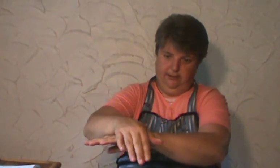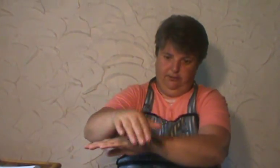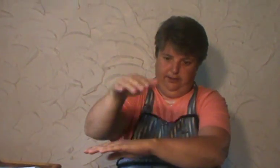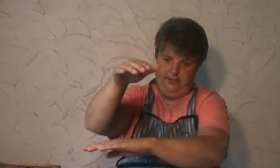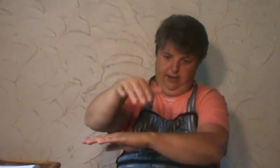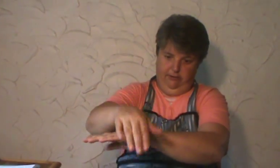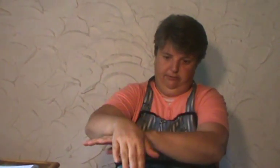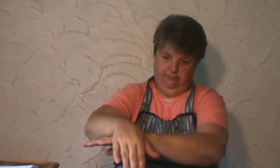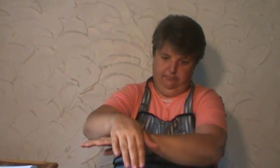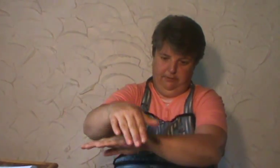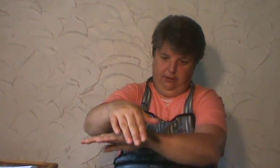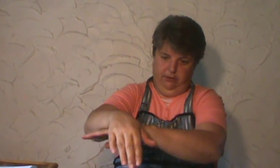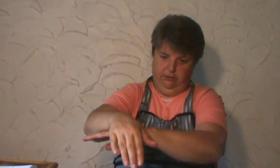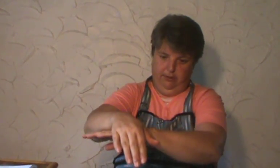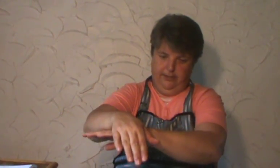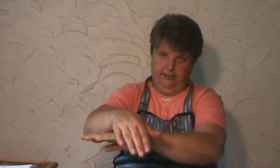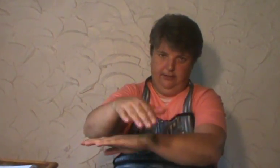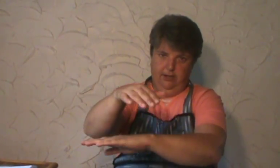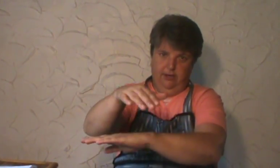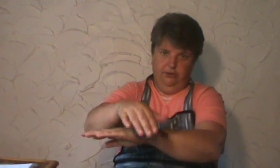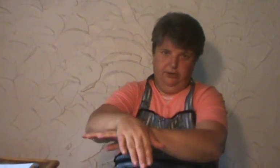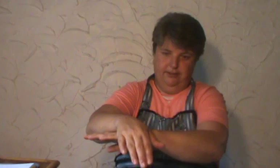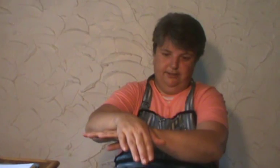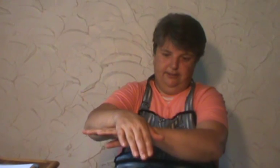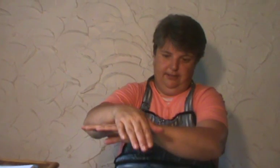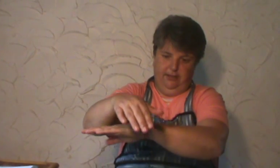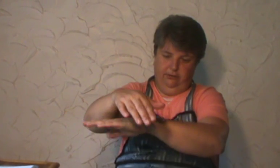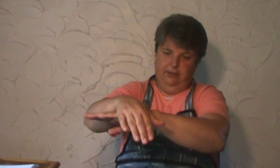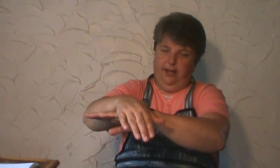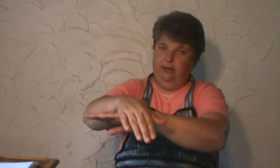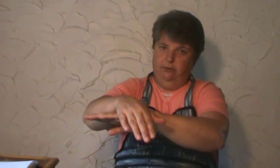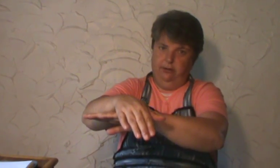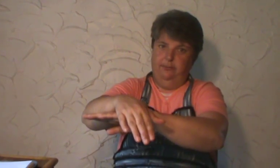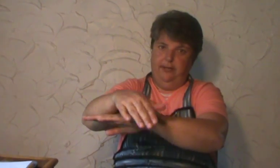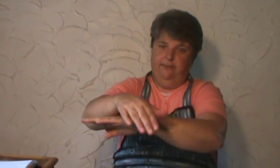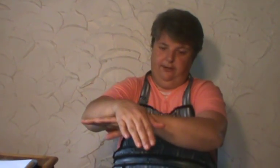going down below the horizon. So this is either night or it could be evening.